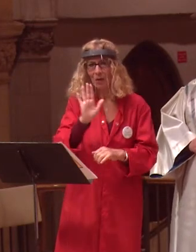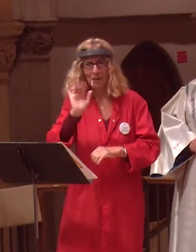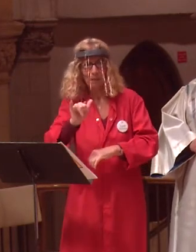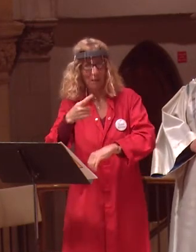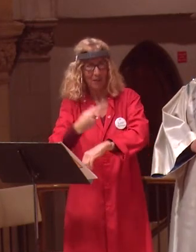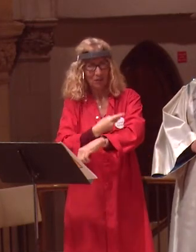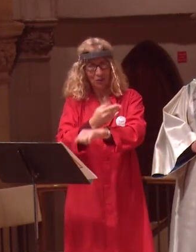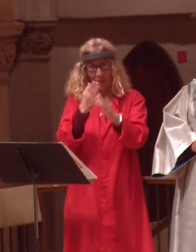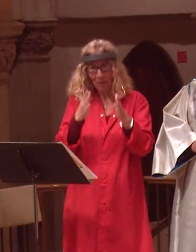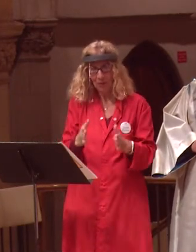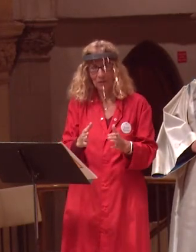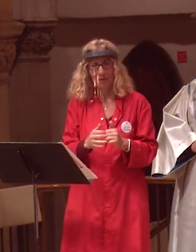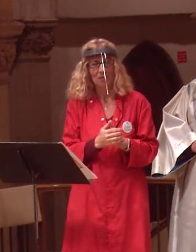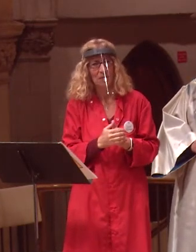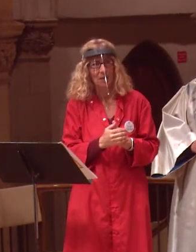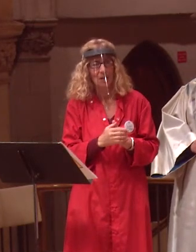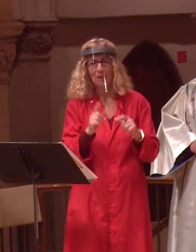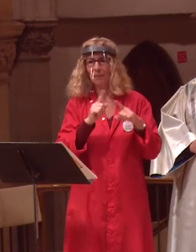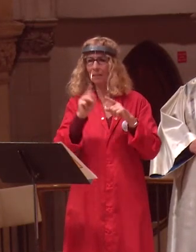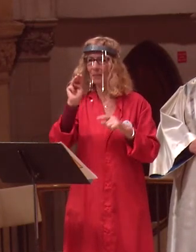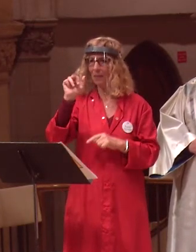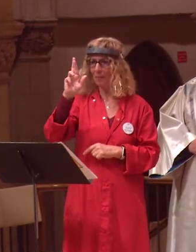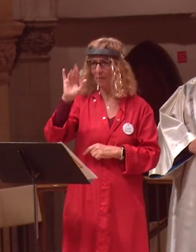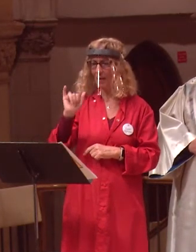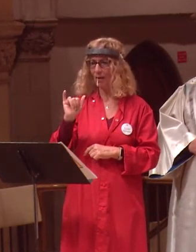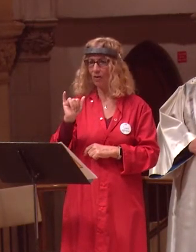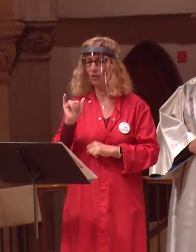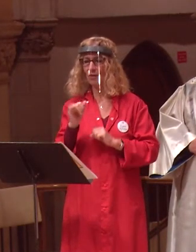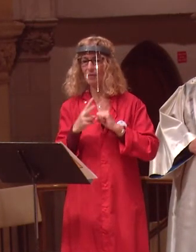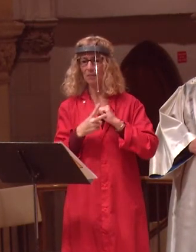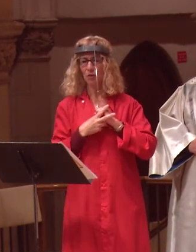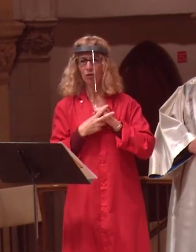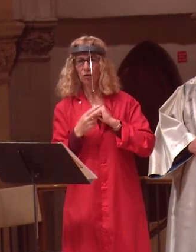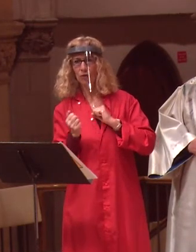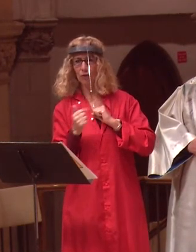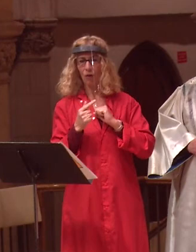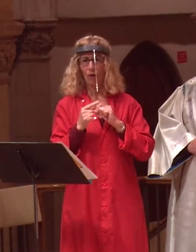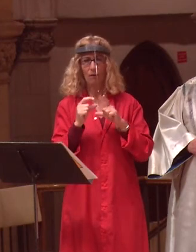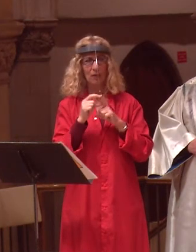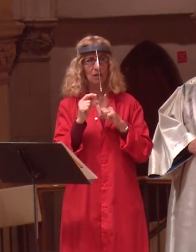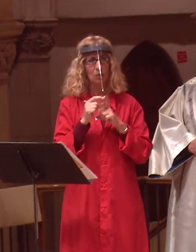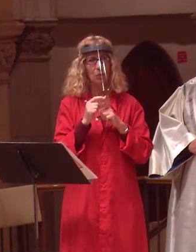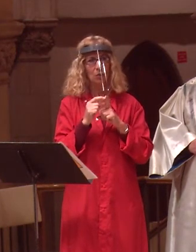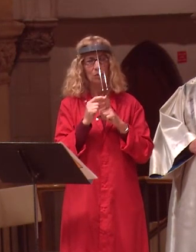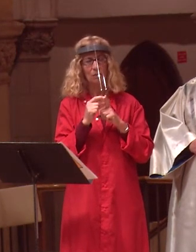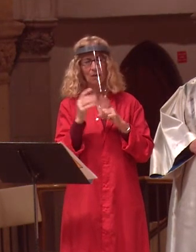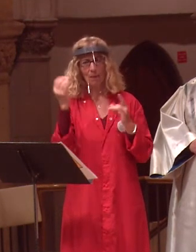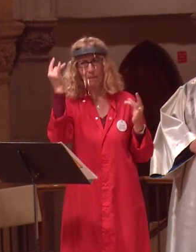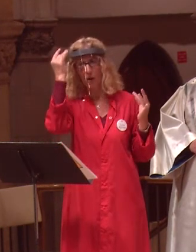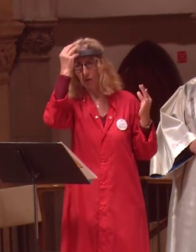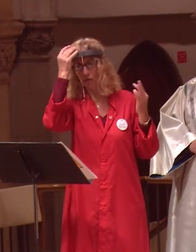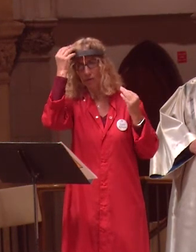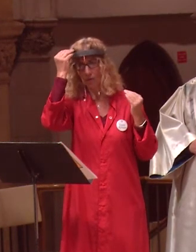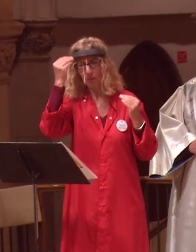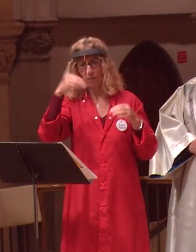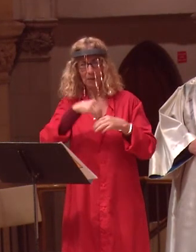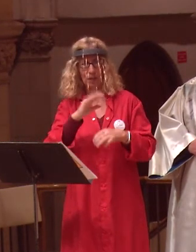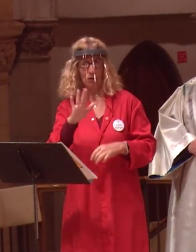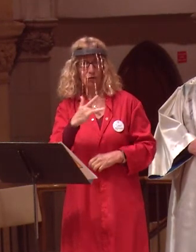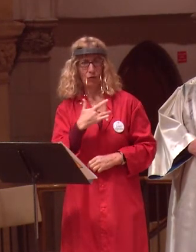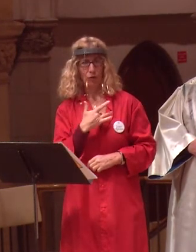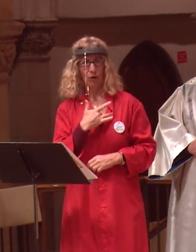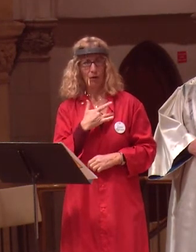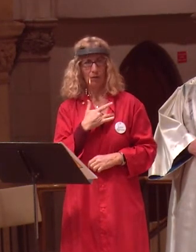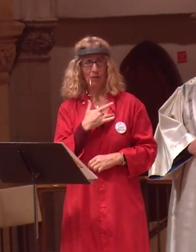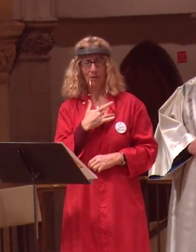them. But Mary preserved all these words and pondered them in her heart.